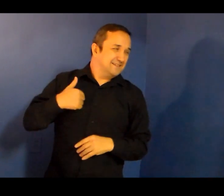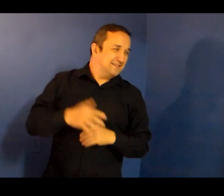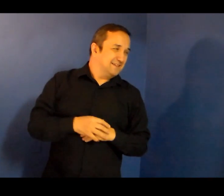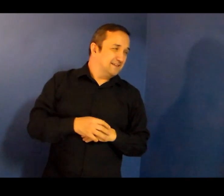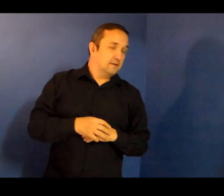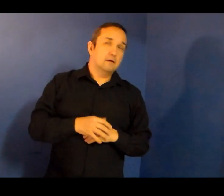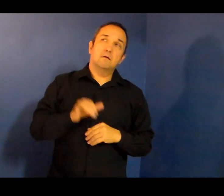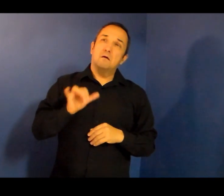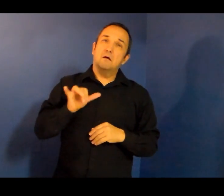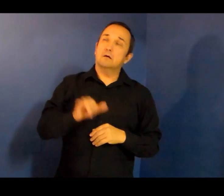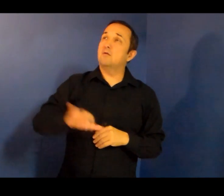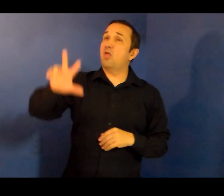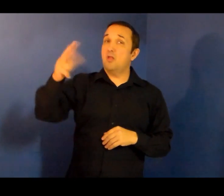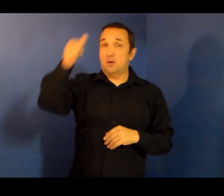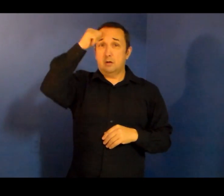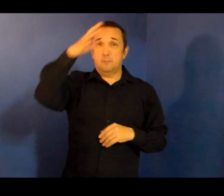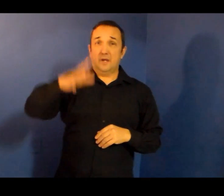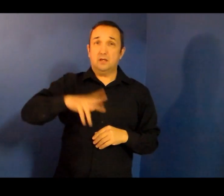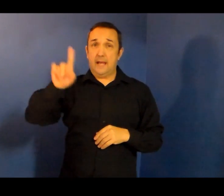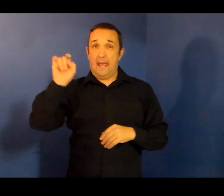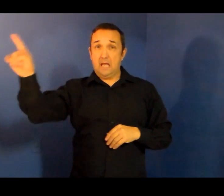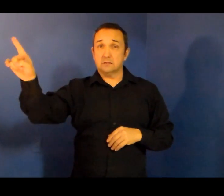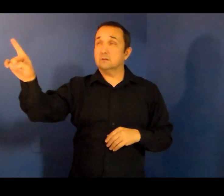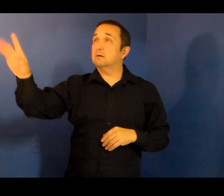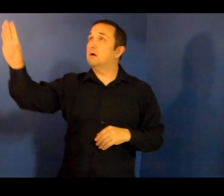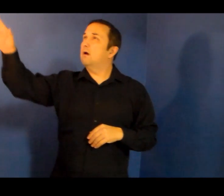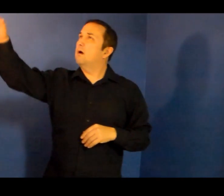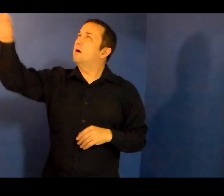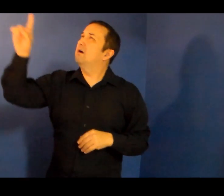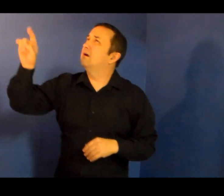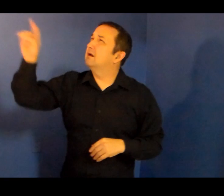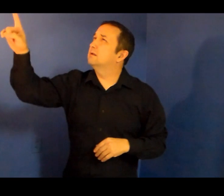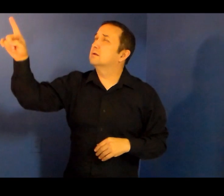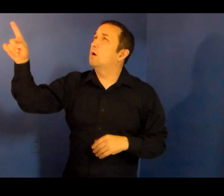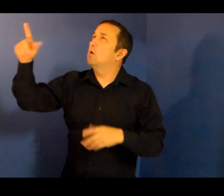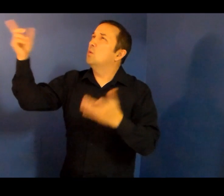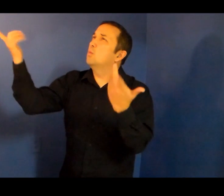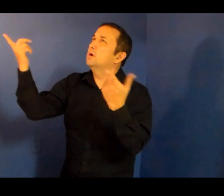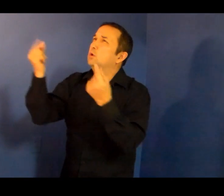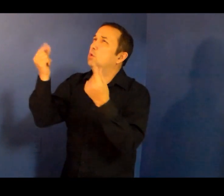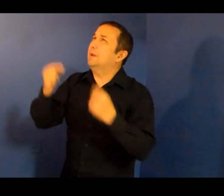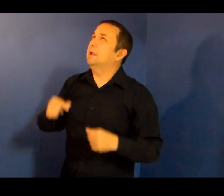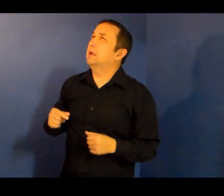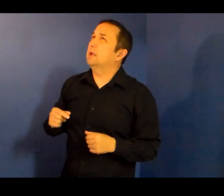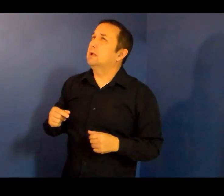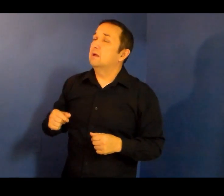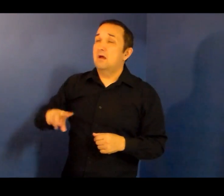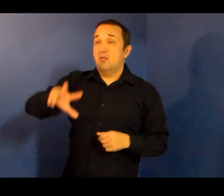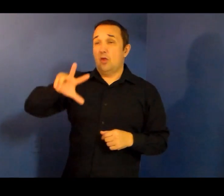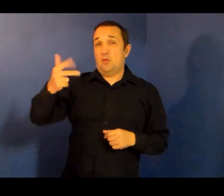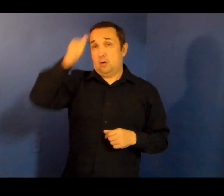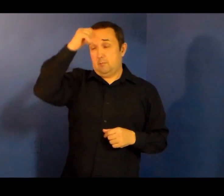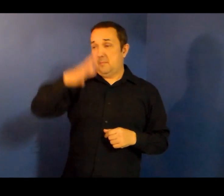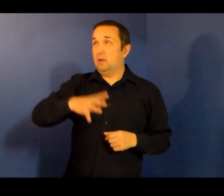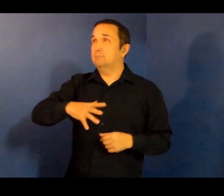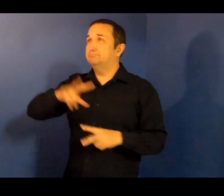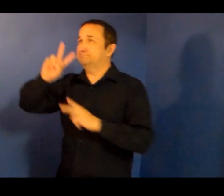little boy approached the third brick mason and asked the same question, "What are you doing?" The brick mason faced him squarely